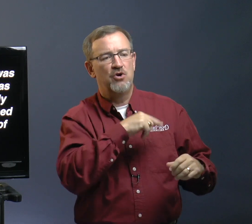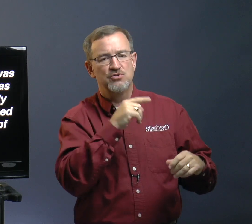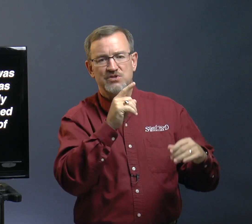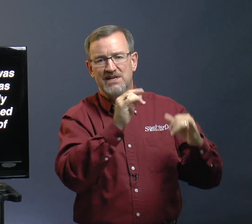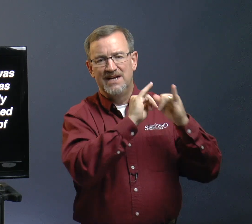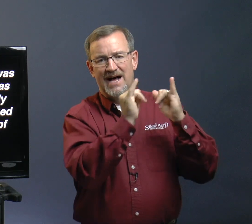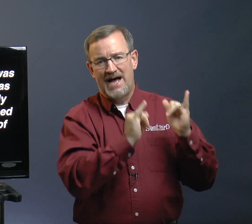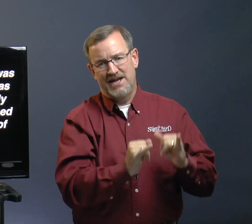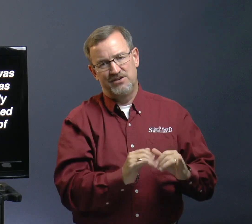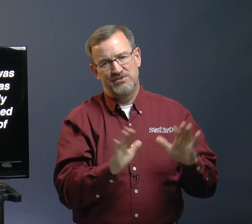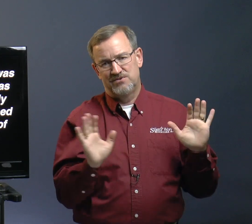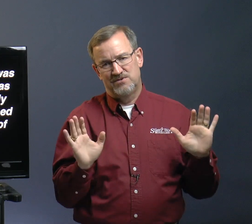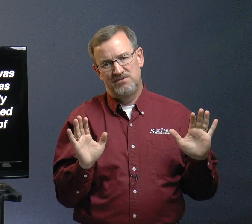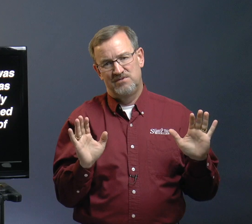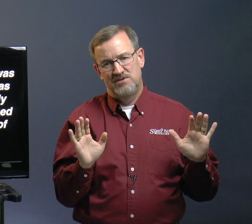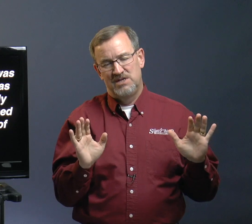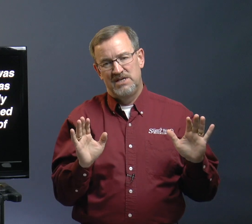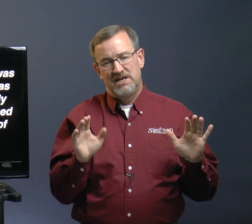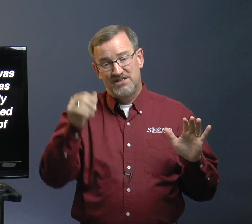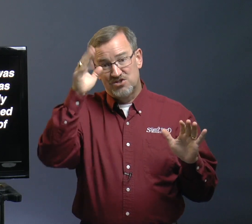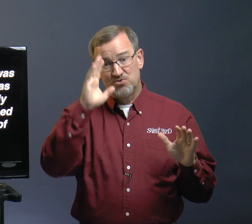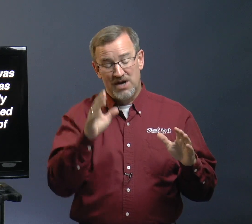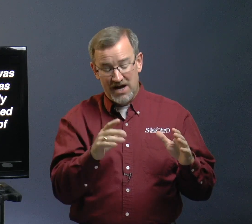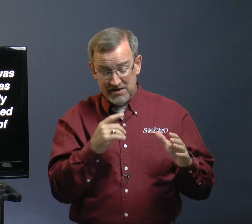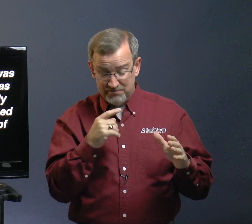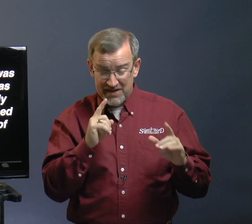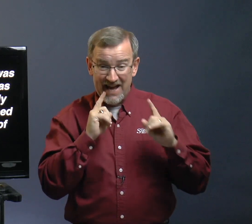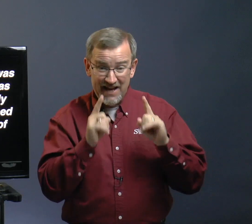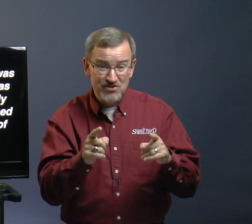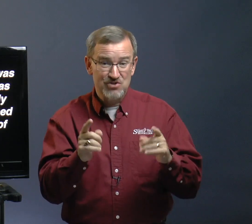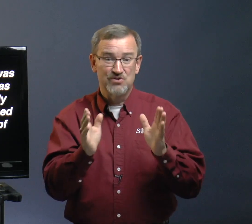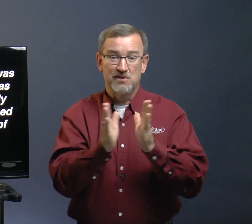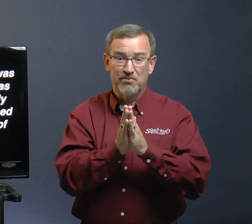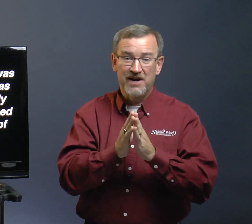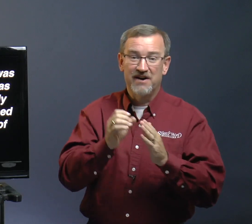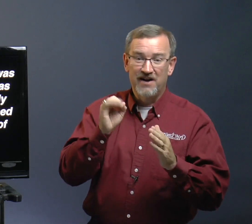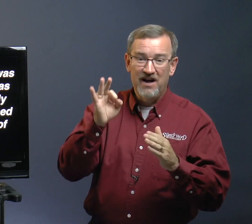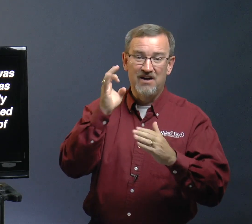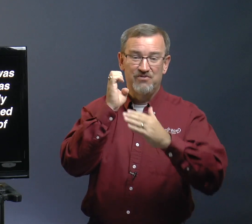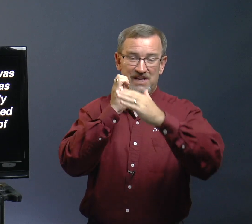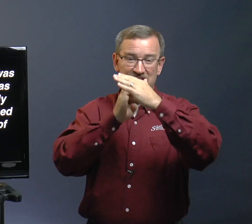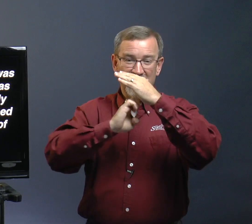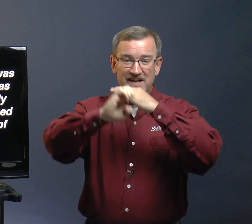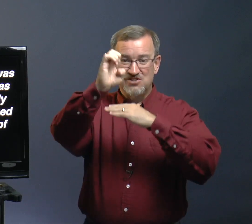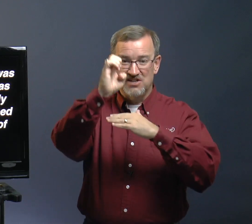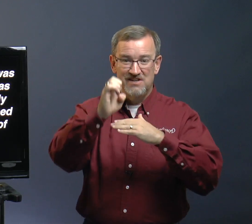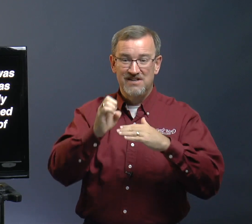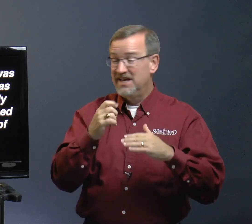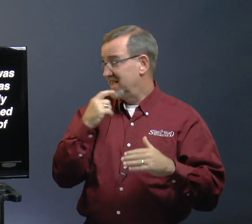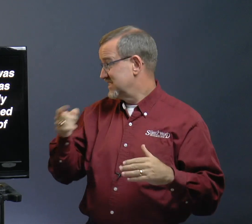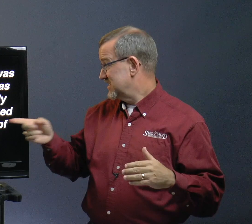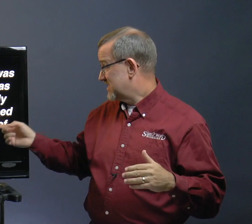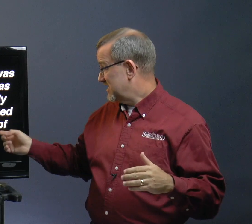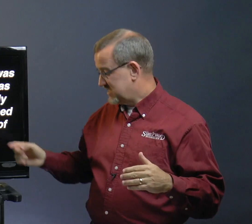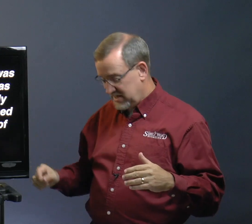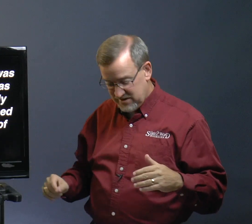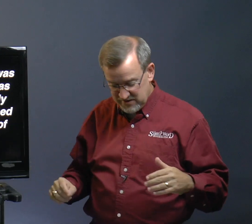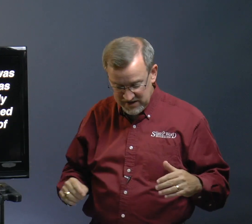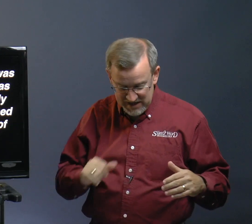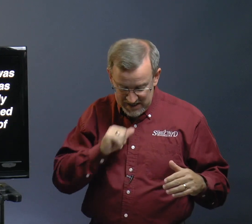false idols. And so God answered the prayer of Elijah. And as it says here,